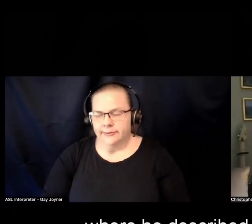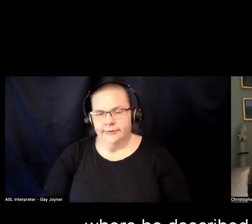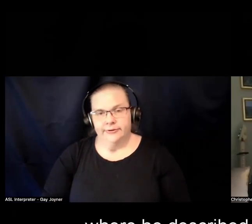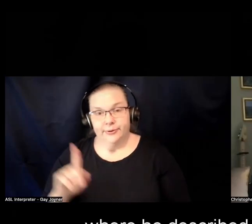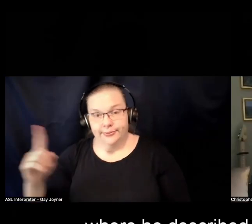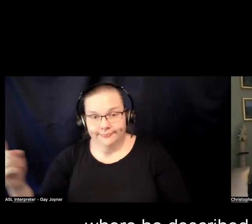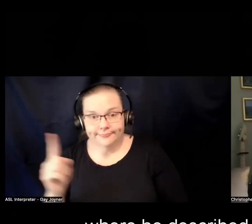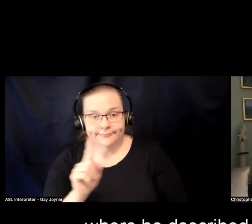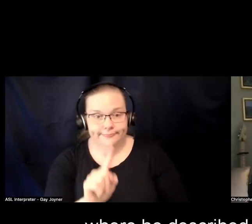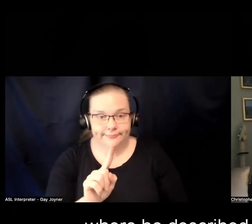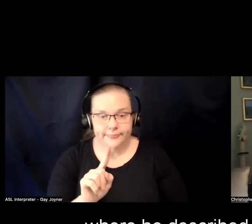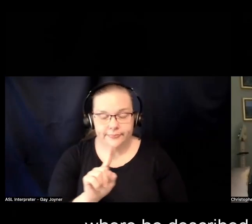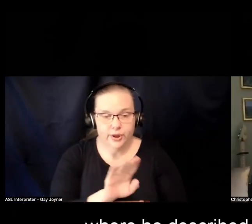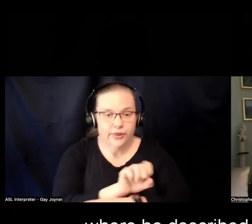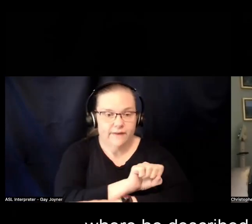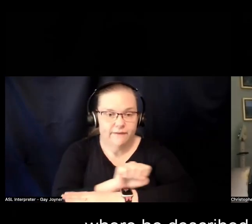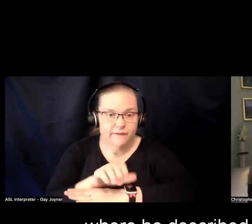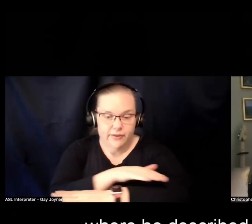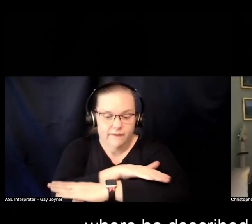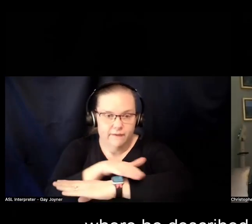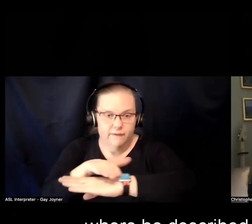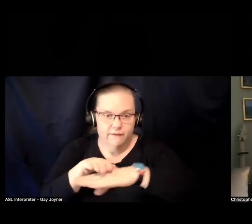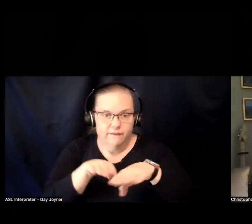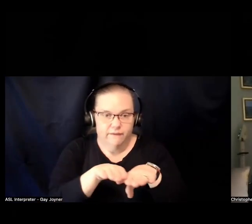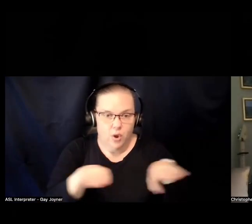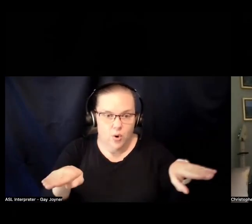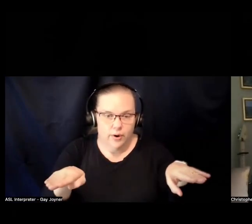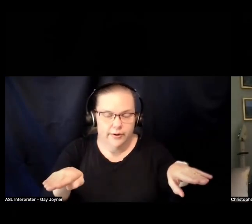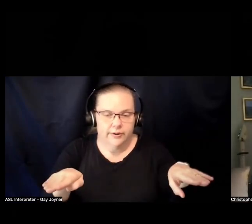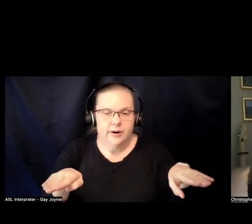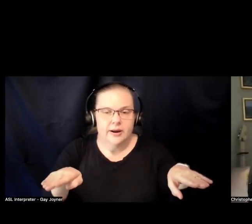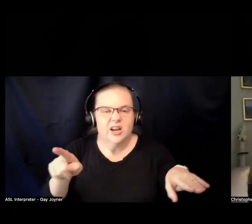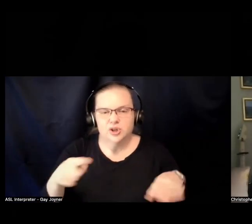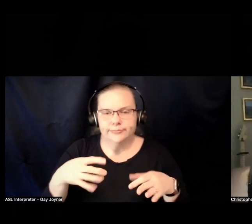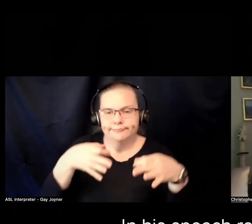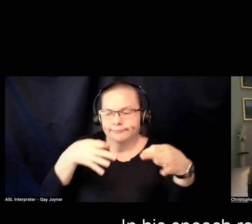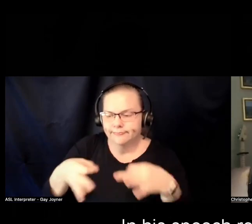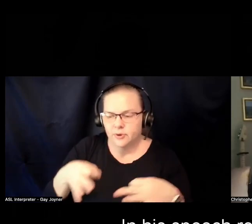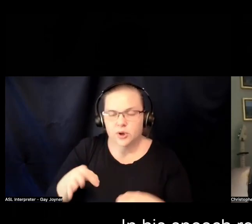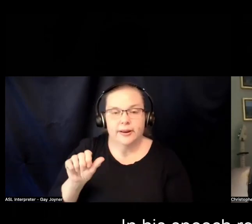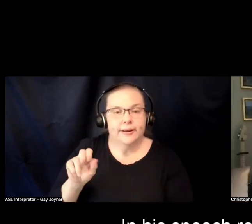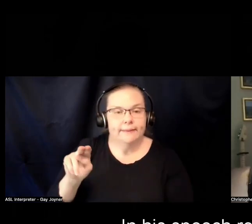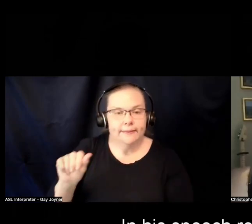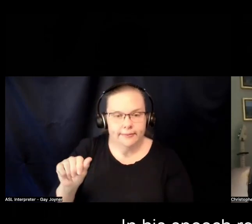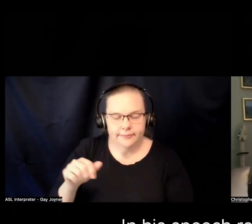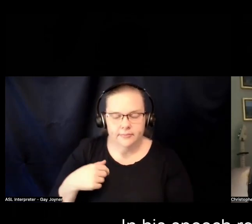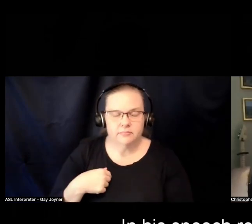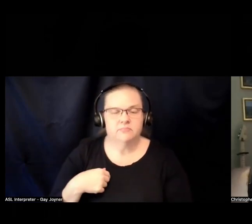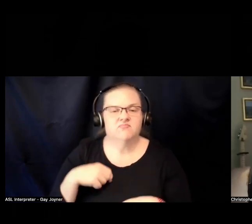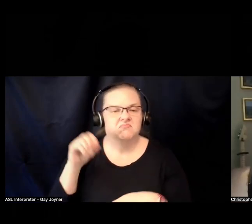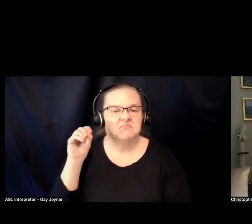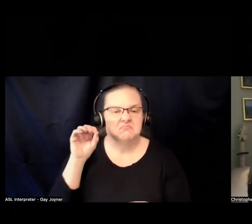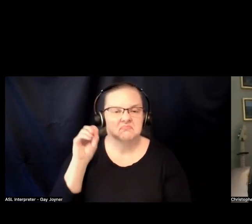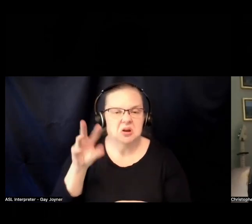chamber, where he described Anna as a little Yiddish woman from Austria-Hungary. In his speech read into the congressional